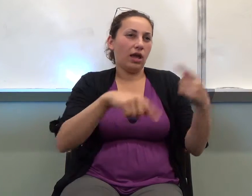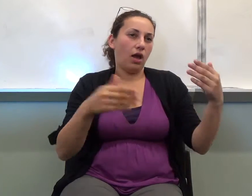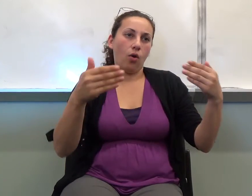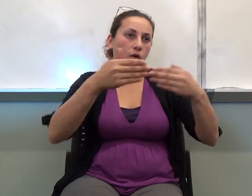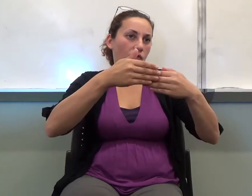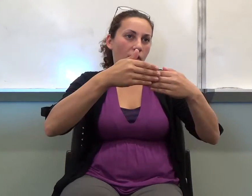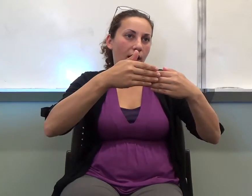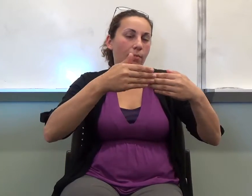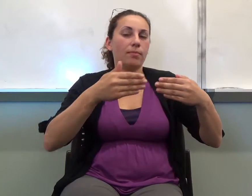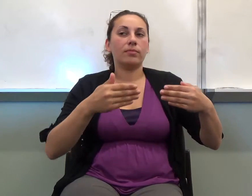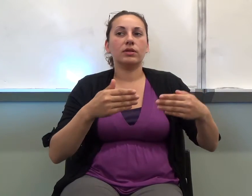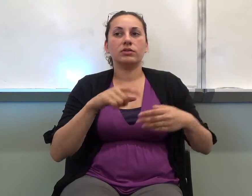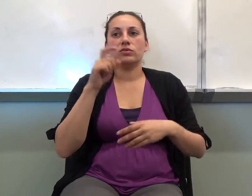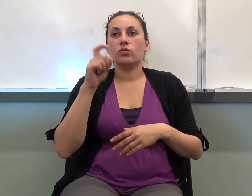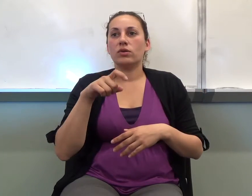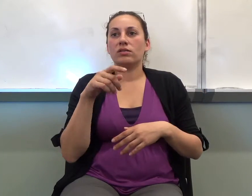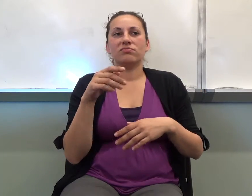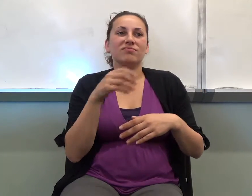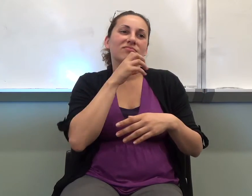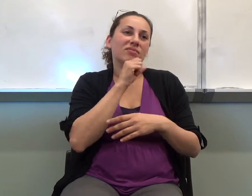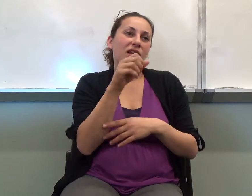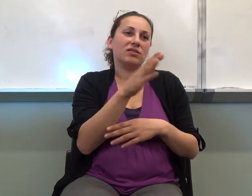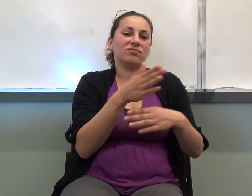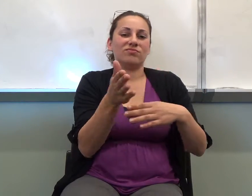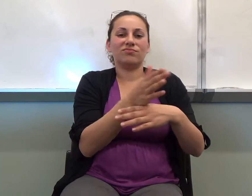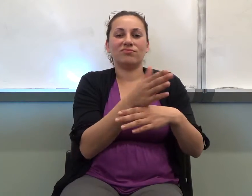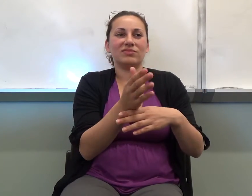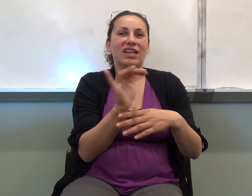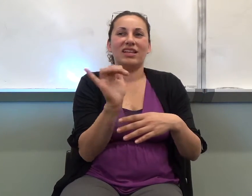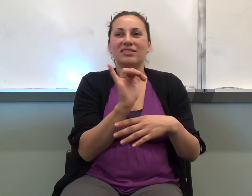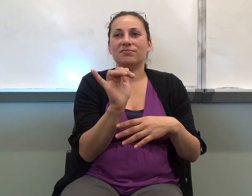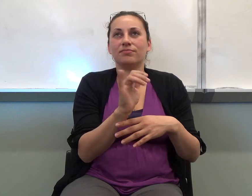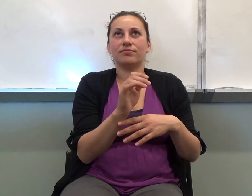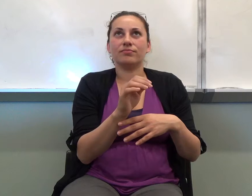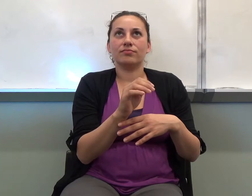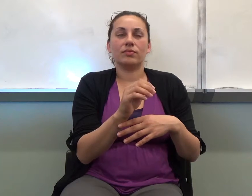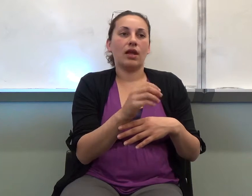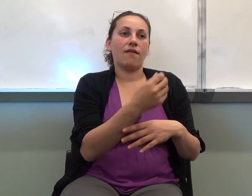And we need somewhere between, let's say, 5 to 10 class intervals.